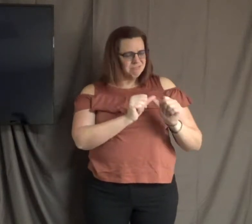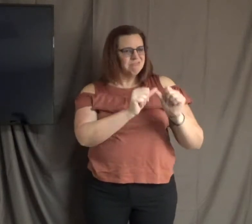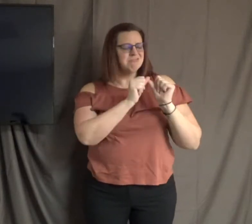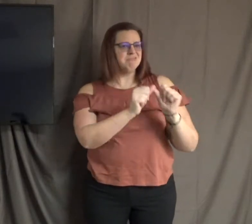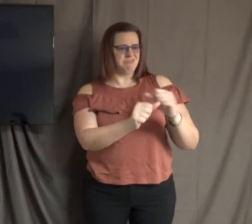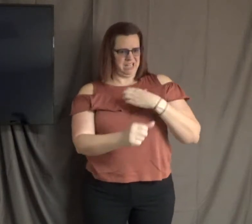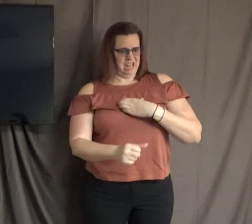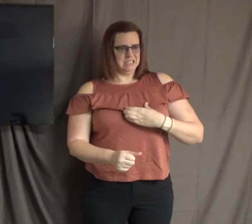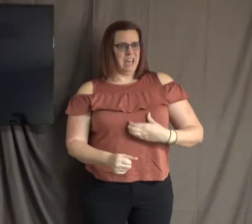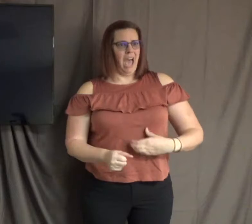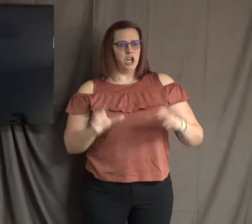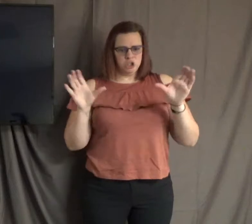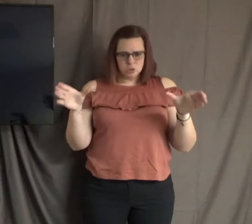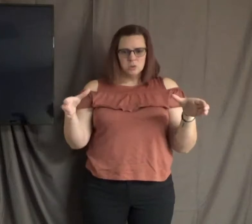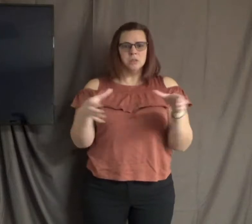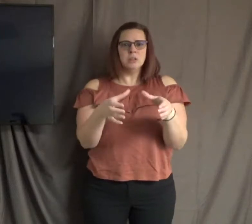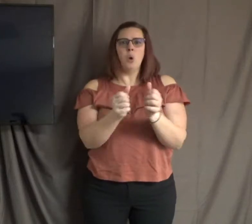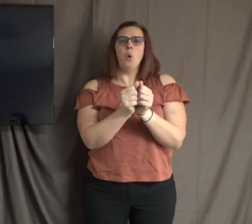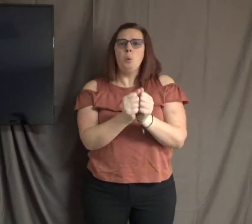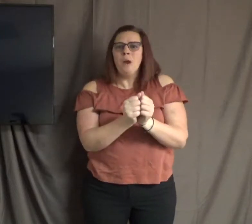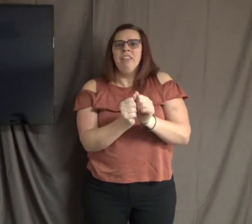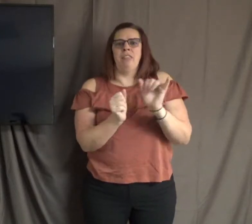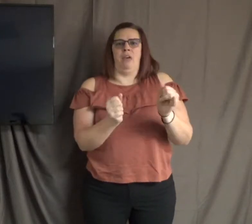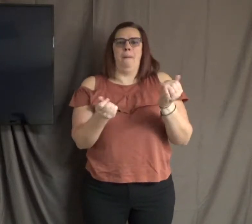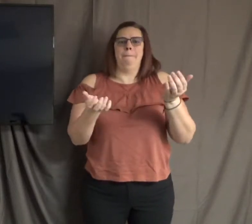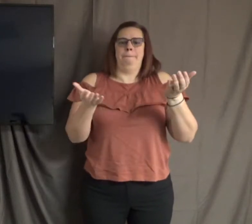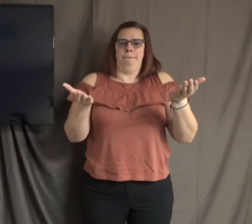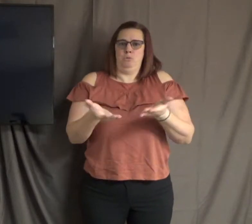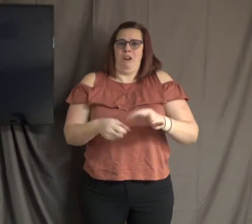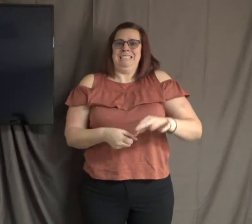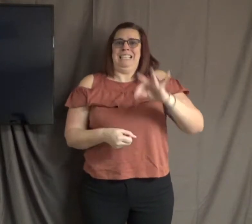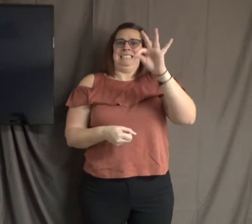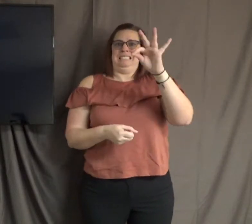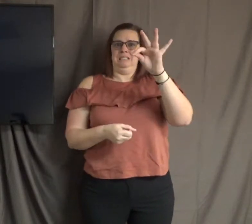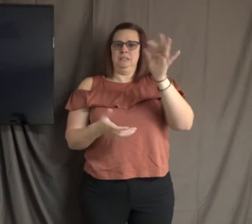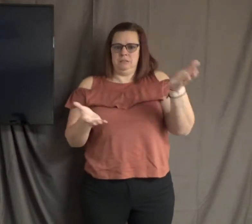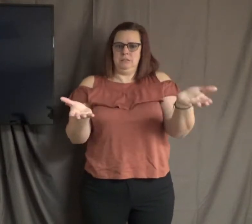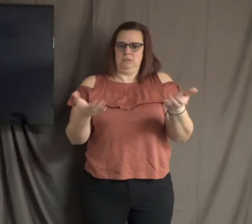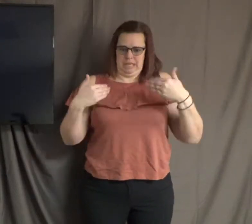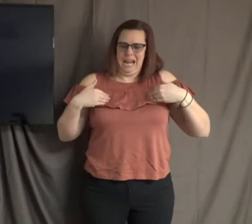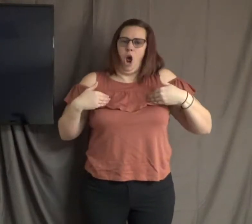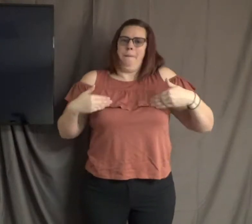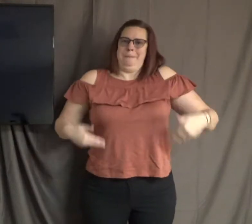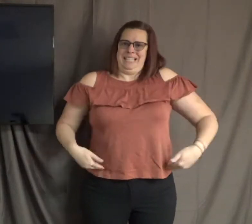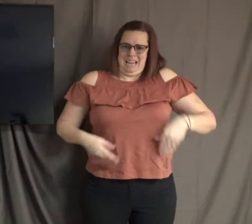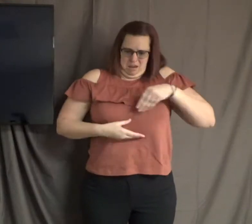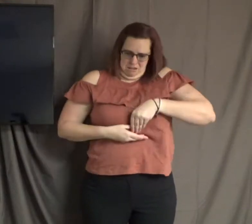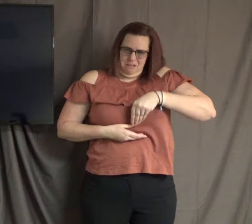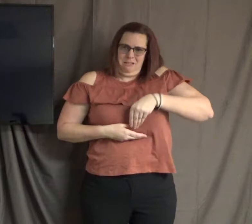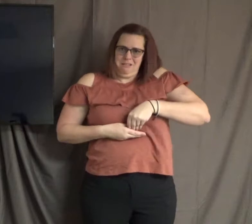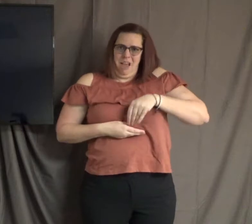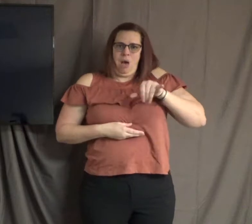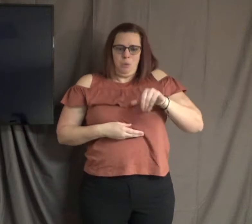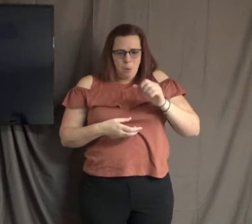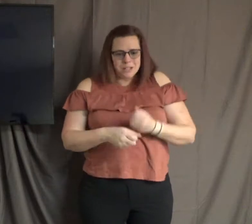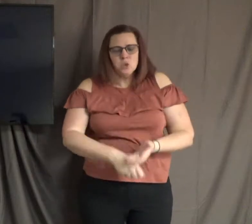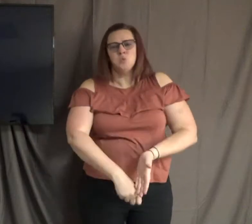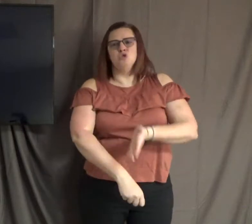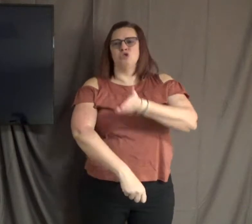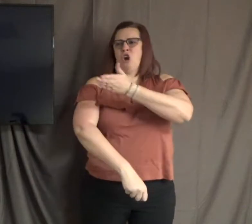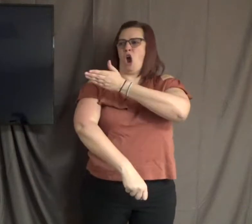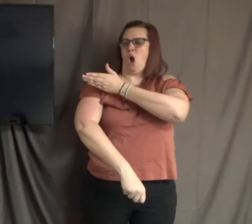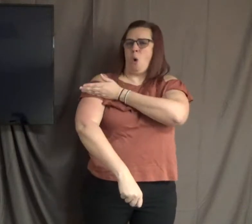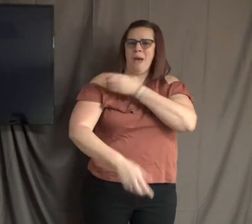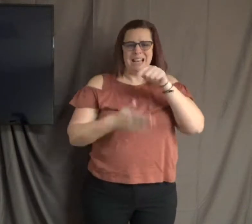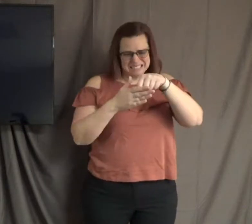to commune with the vital presence of our very being, that is the desire to grow and deepen